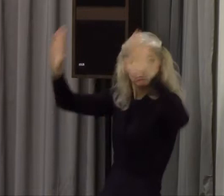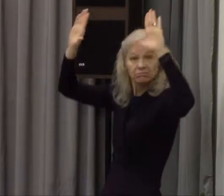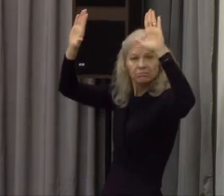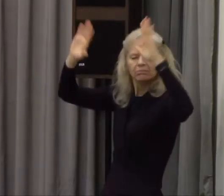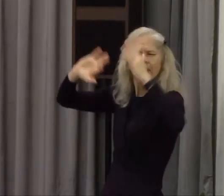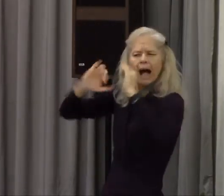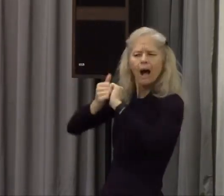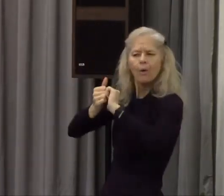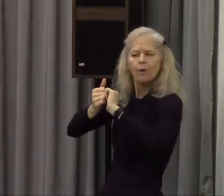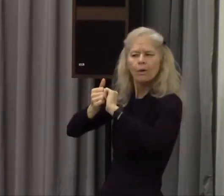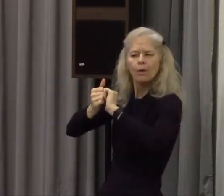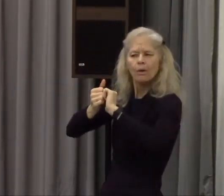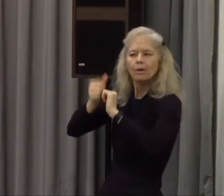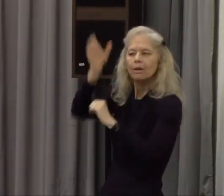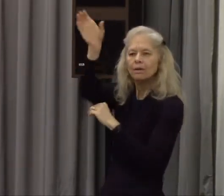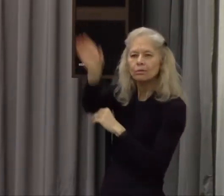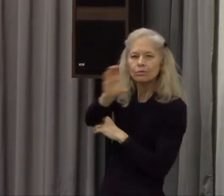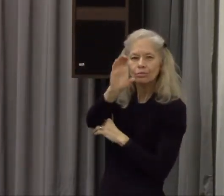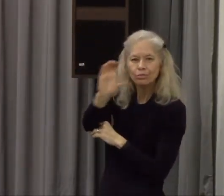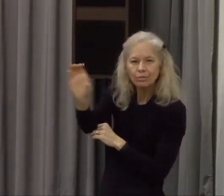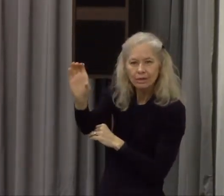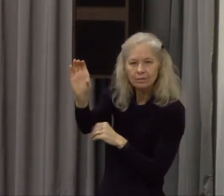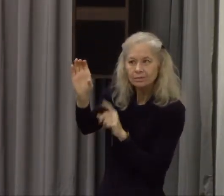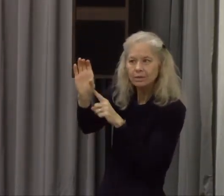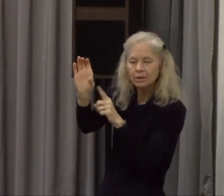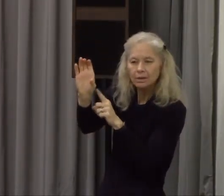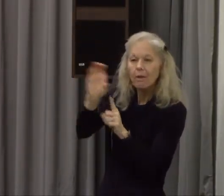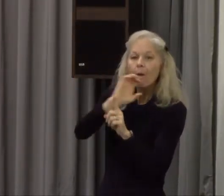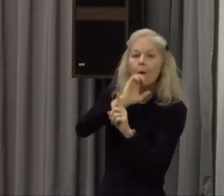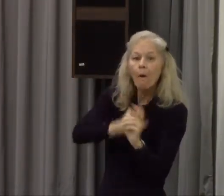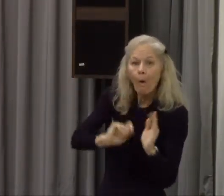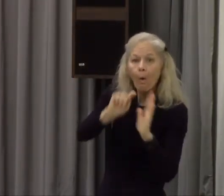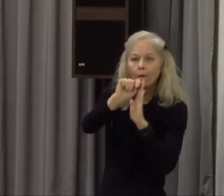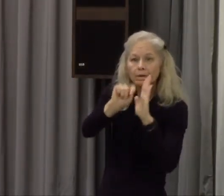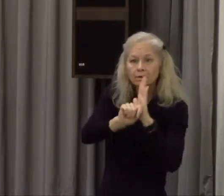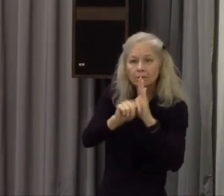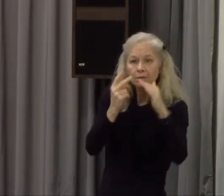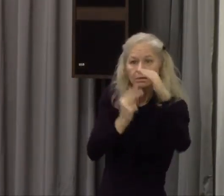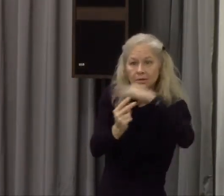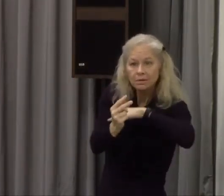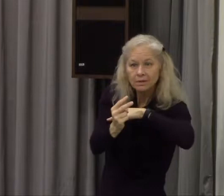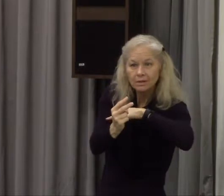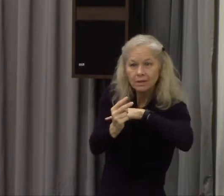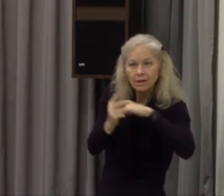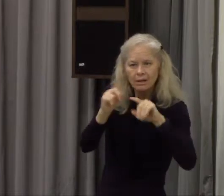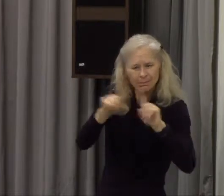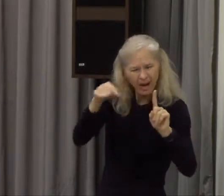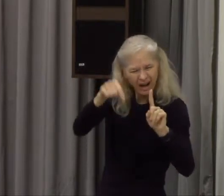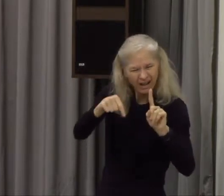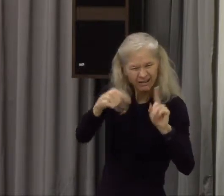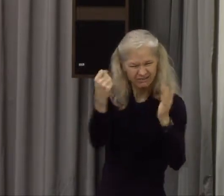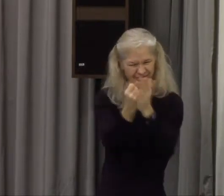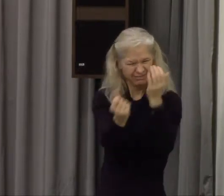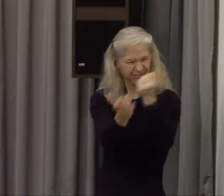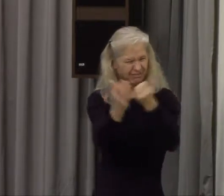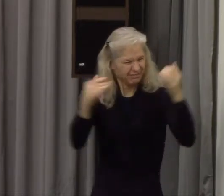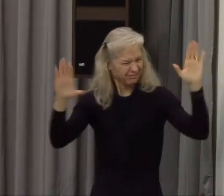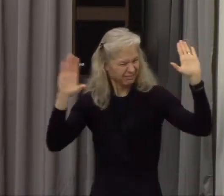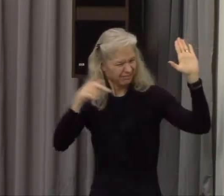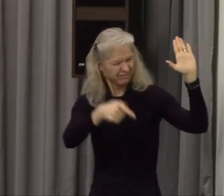popular death sentence. And so the time was ready. God prepared it. You see,